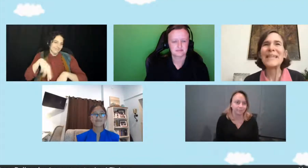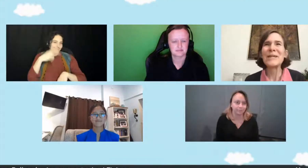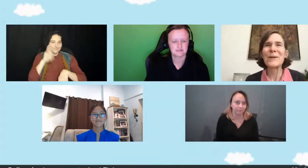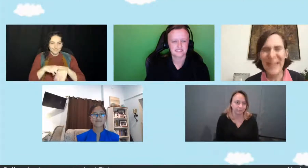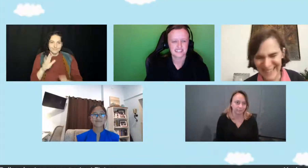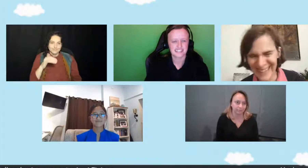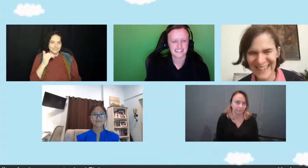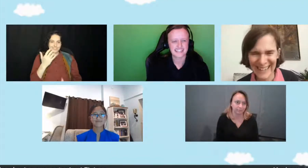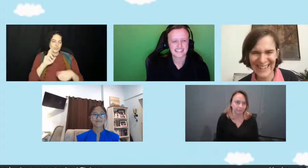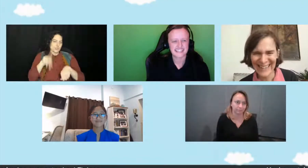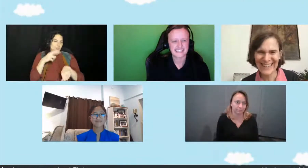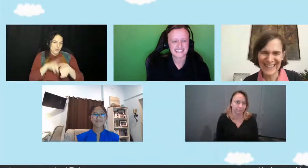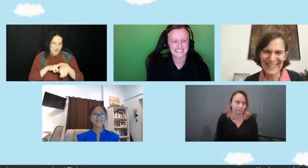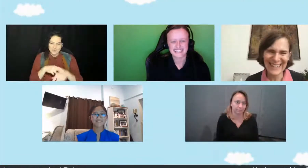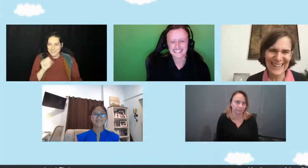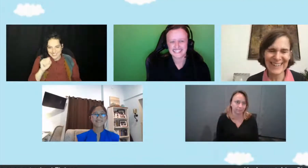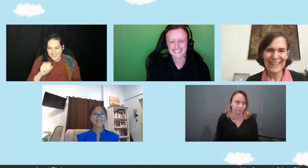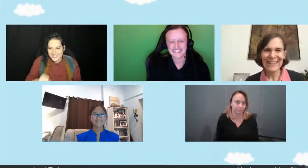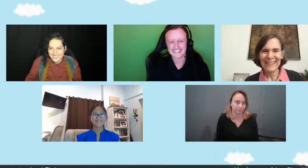Me too.